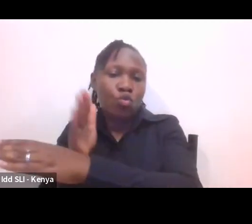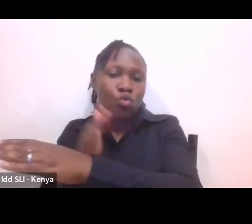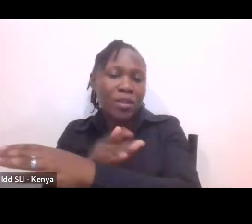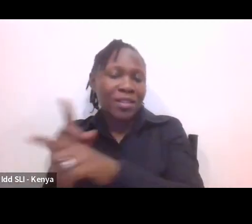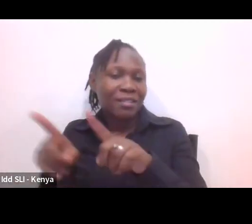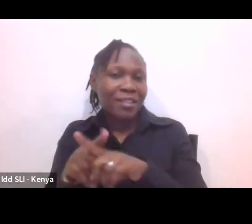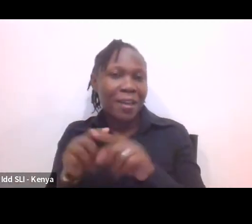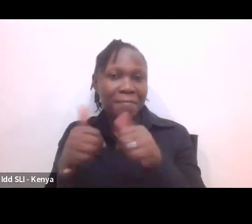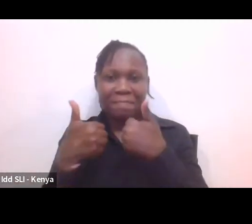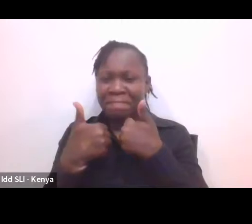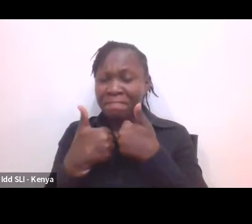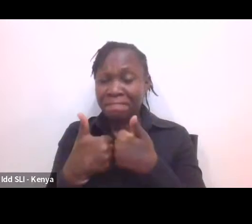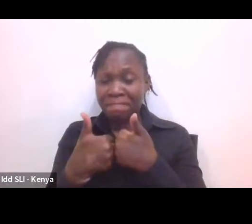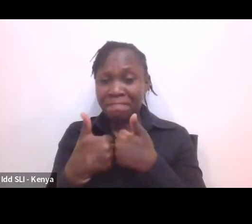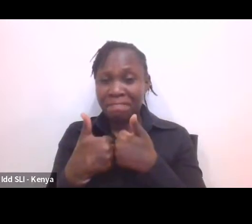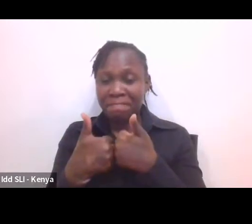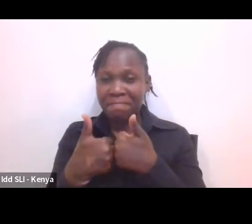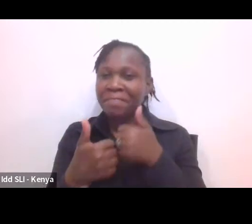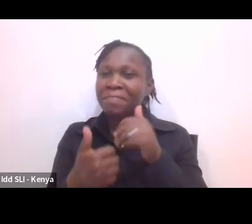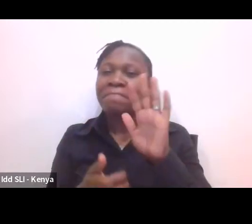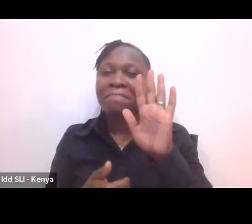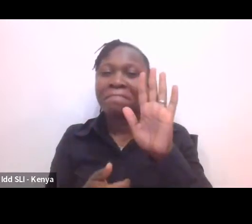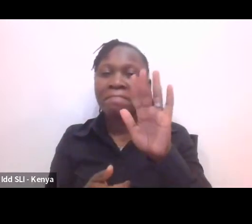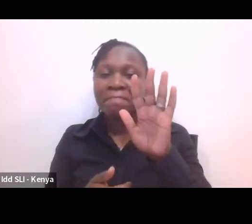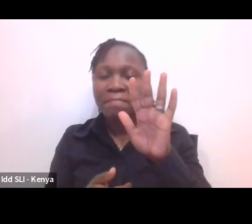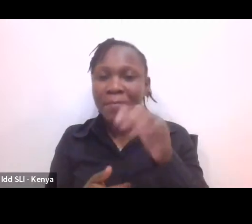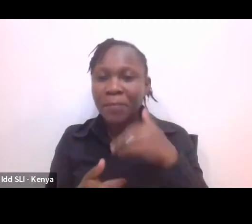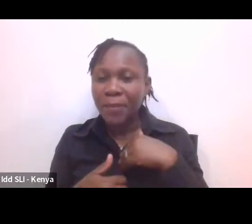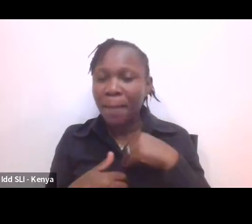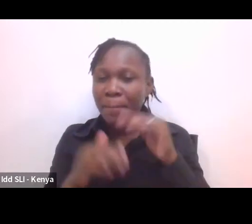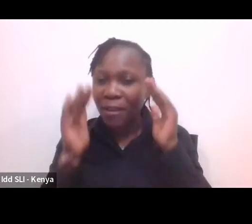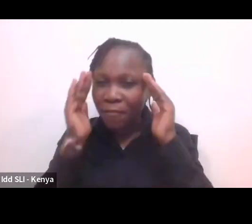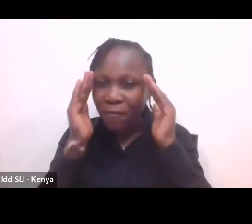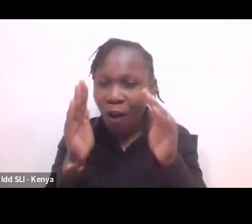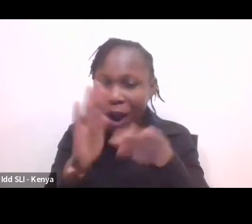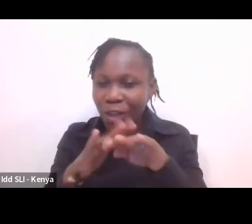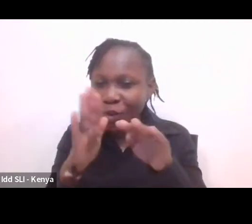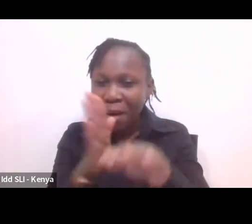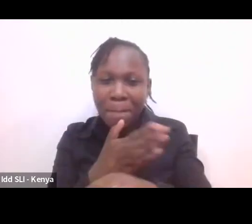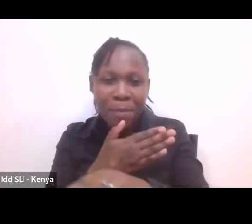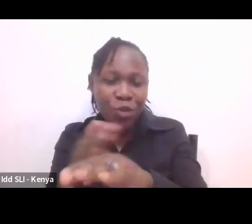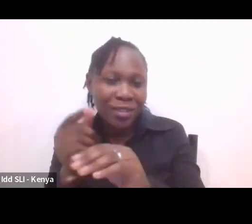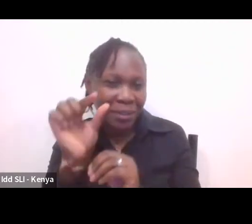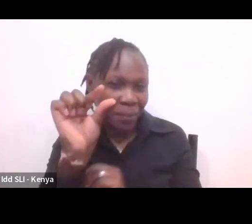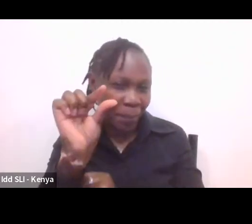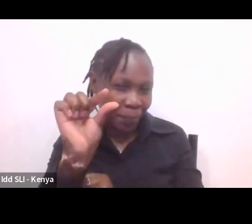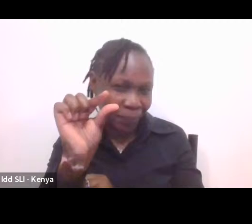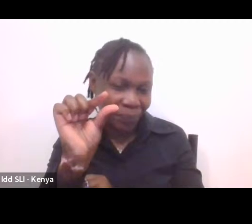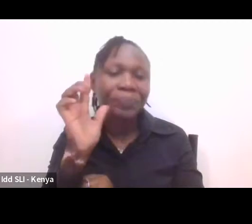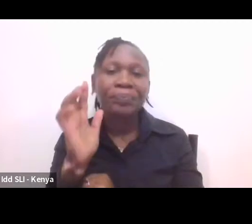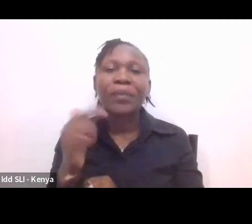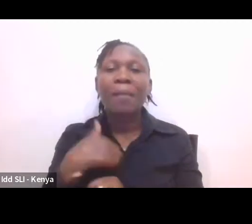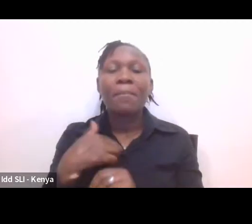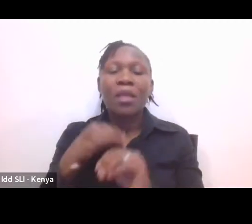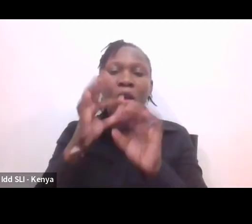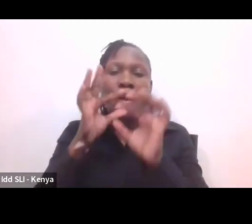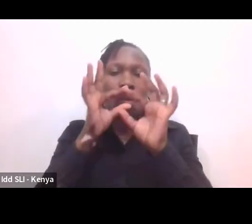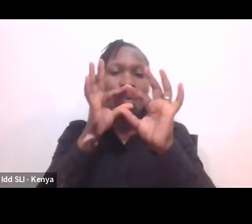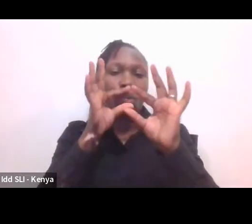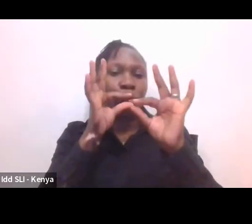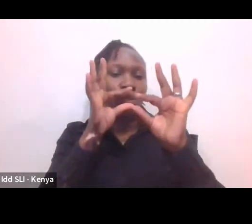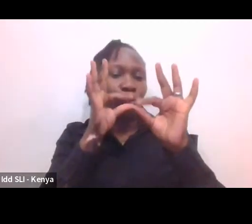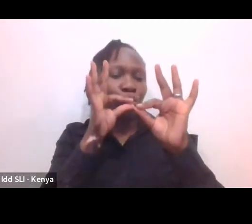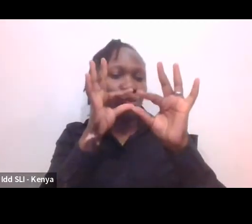everything. Let me dwell on this just a little. I happen to play the flute. Now, what would it be